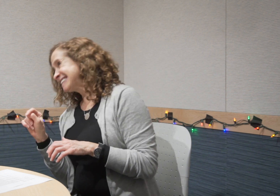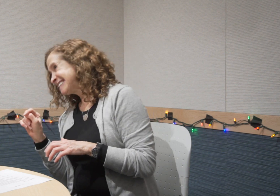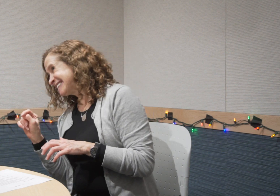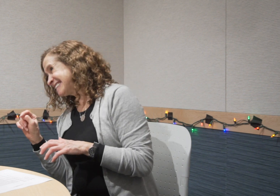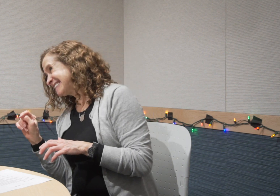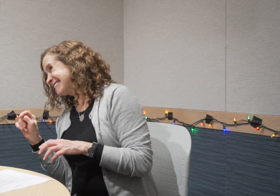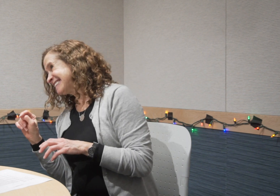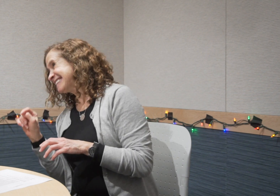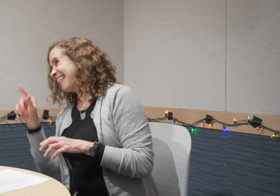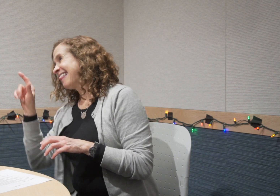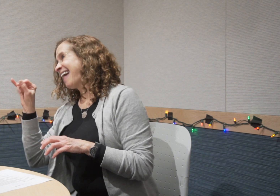of them.